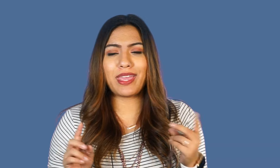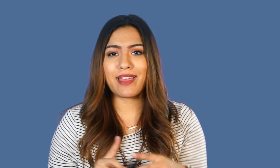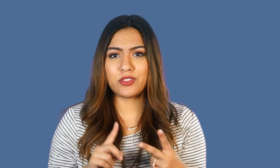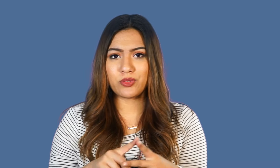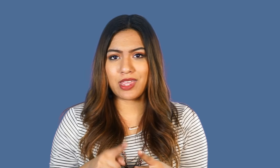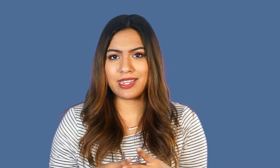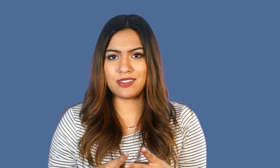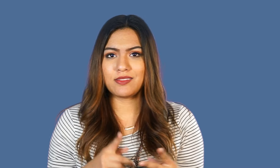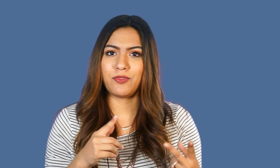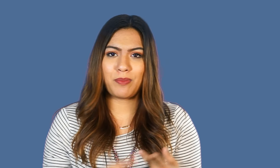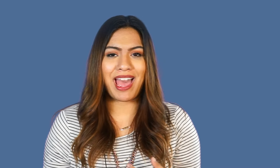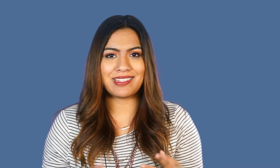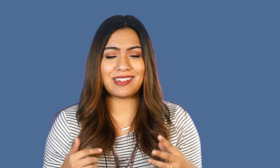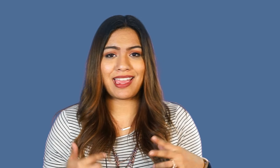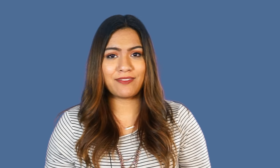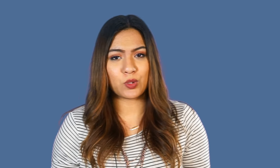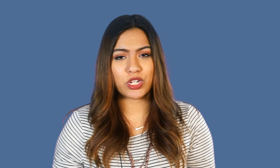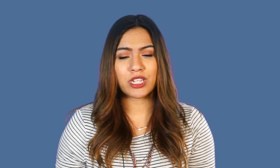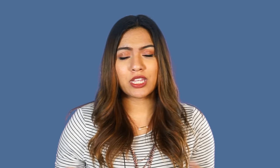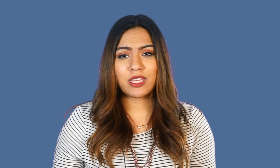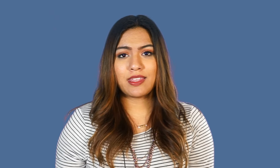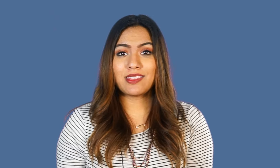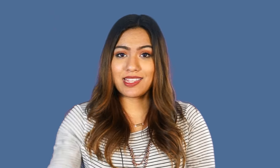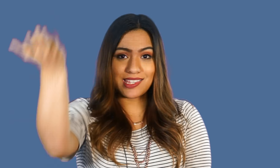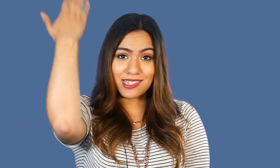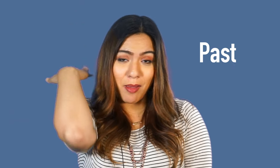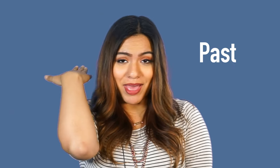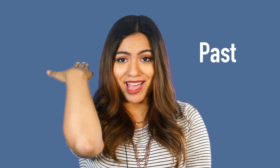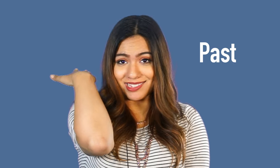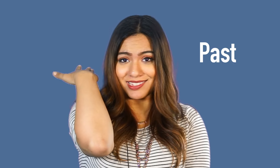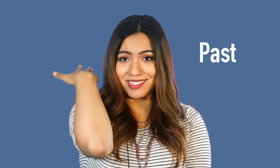have two signs for past and future. This is past,